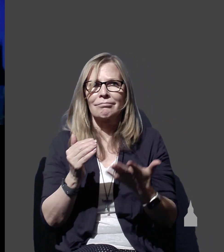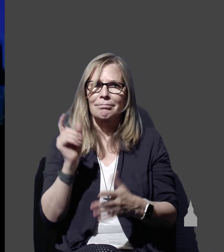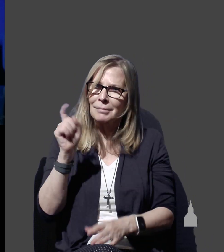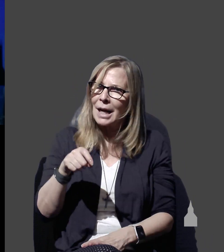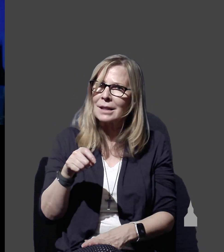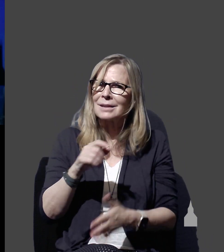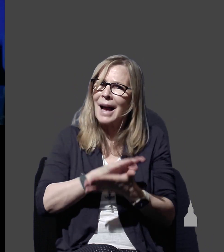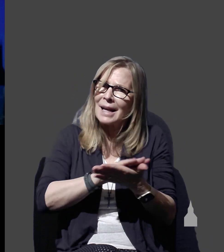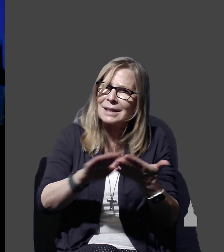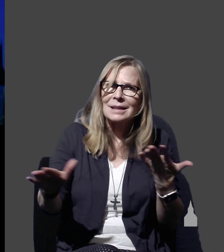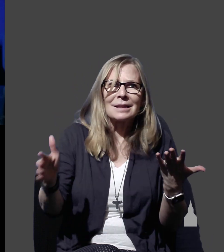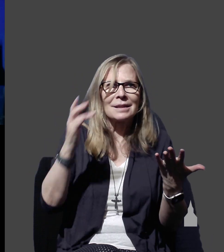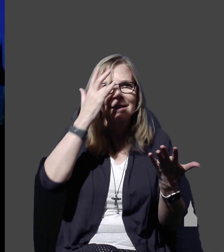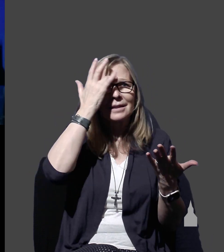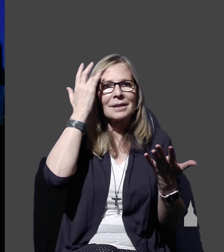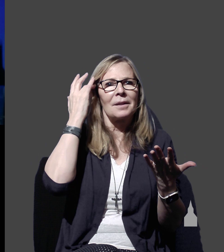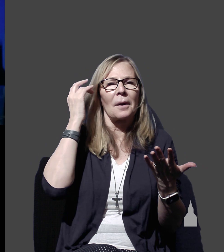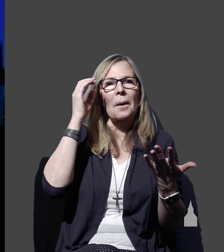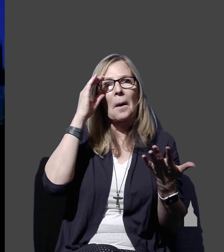fairness and kindness.